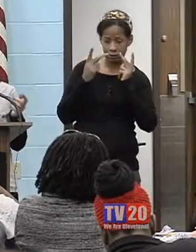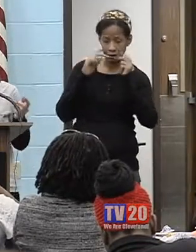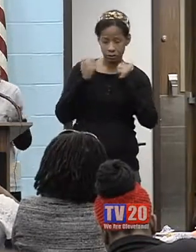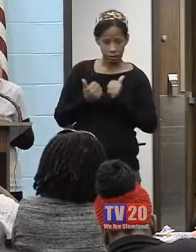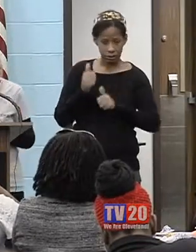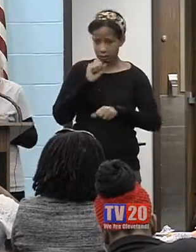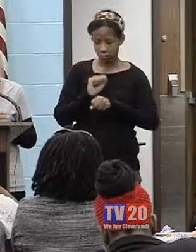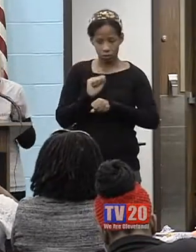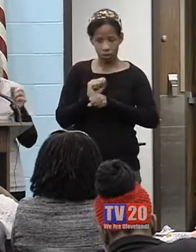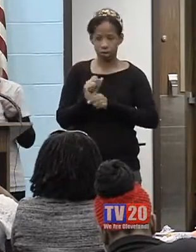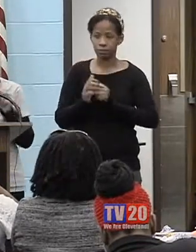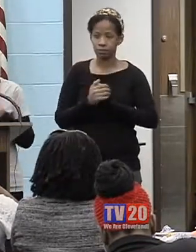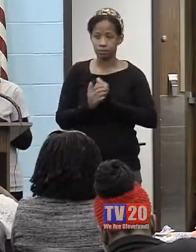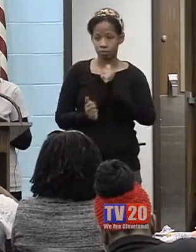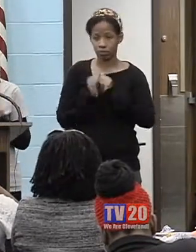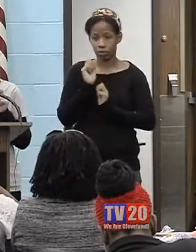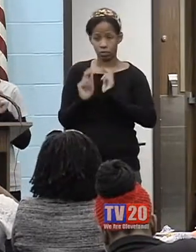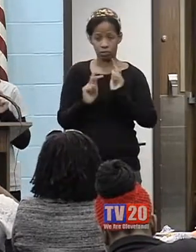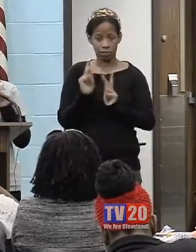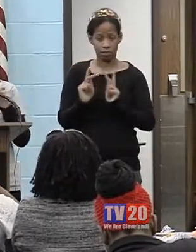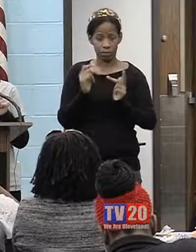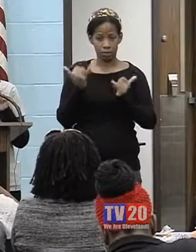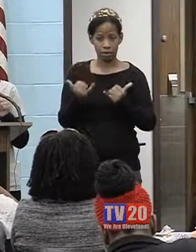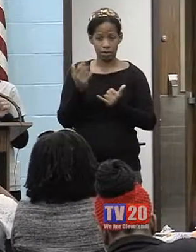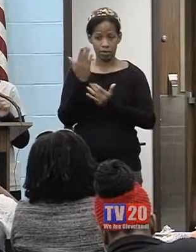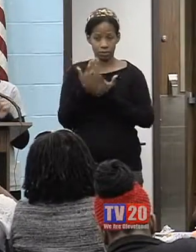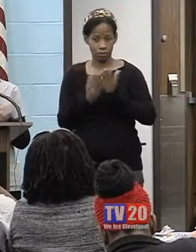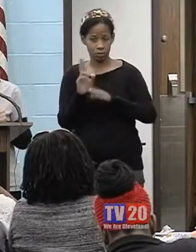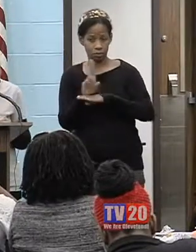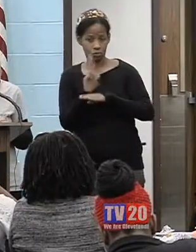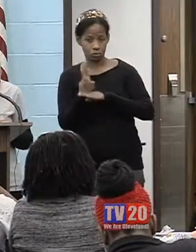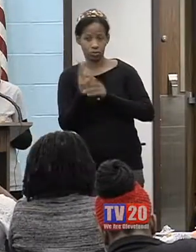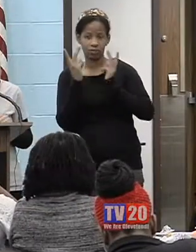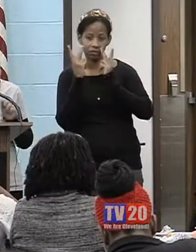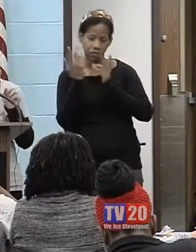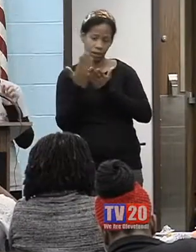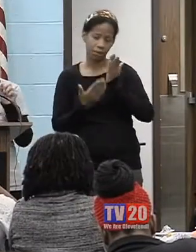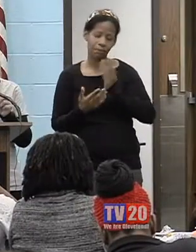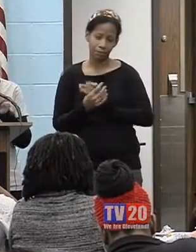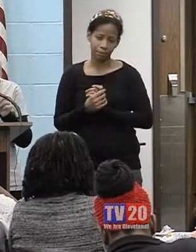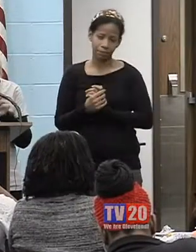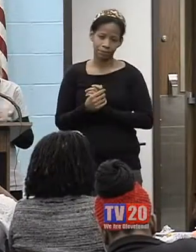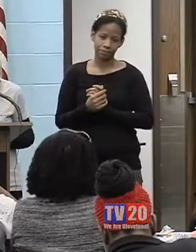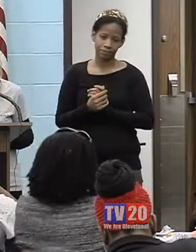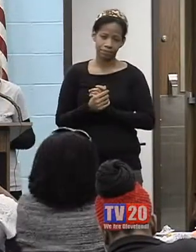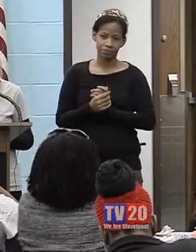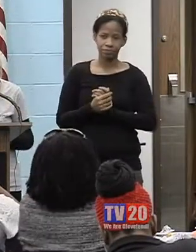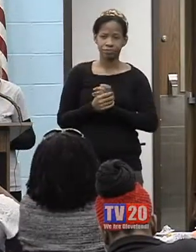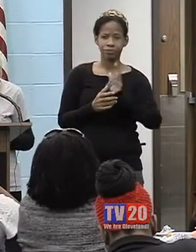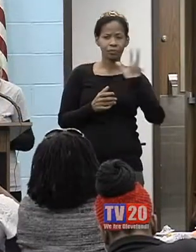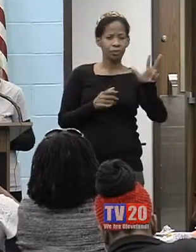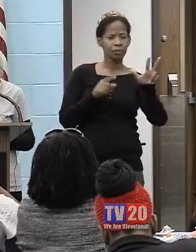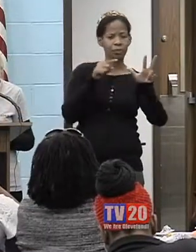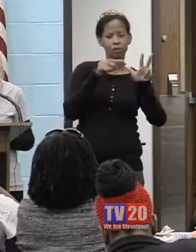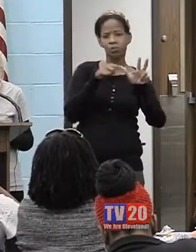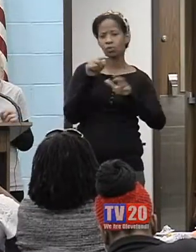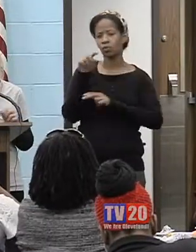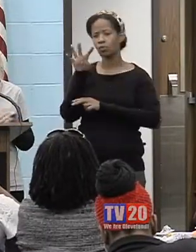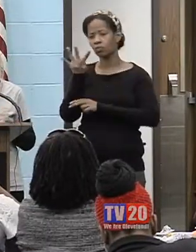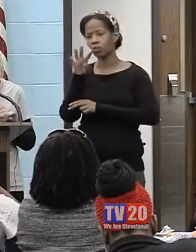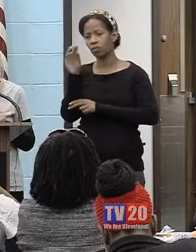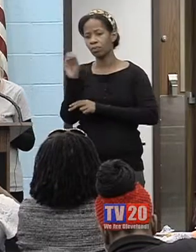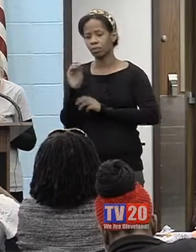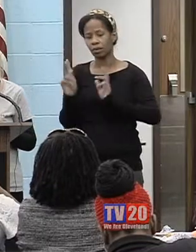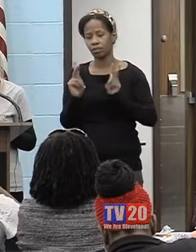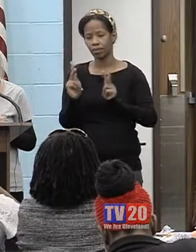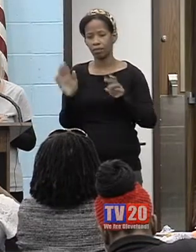not going to work. Well, most people have some usable vision. So only about 3-4% of the blind population is